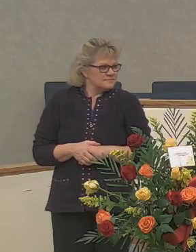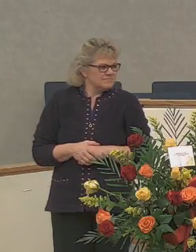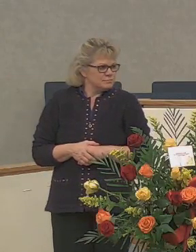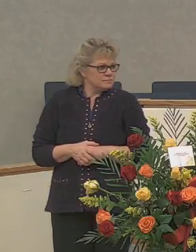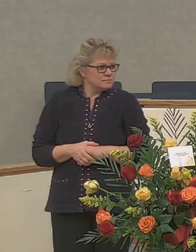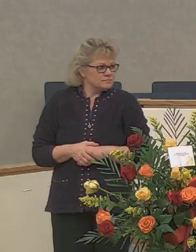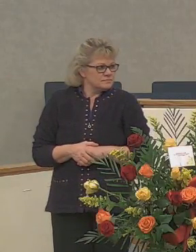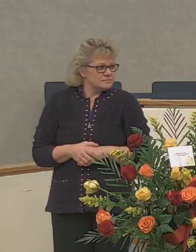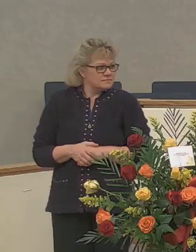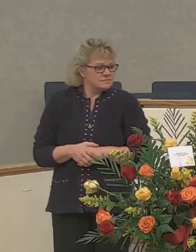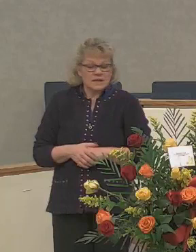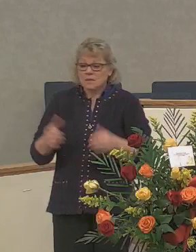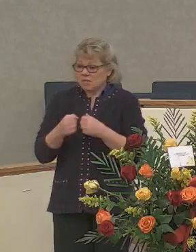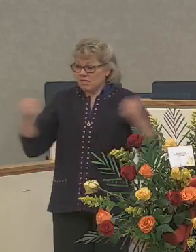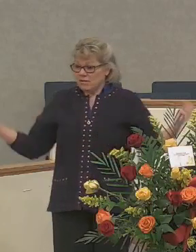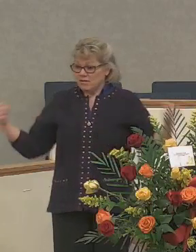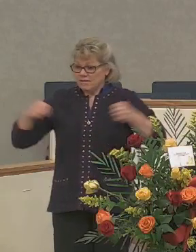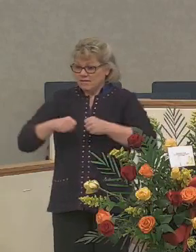He was an accordion player.